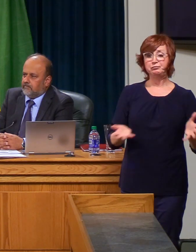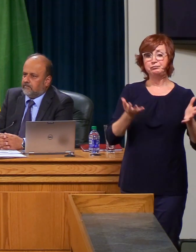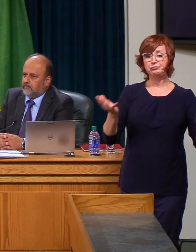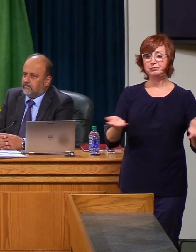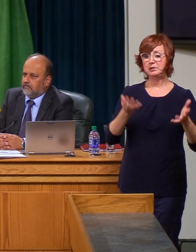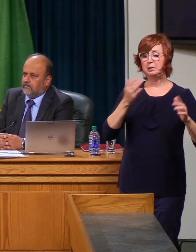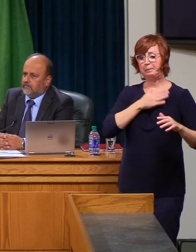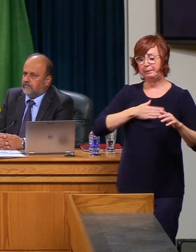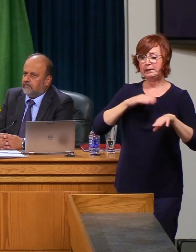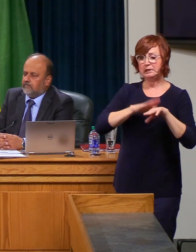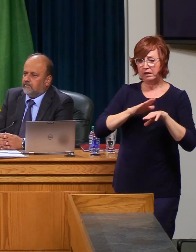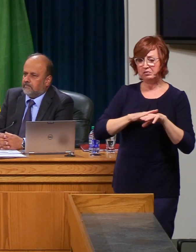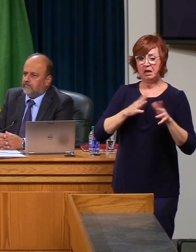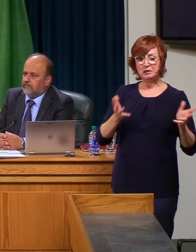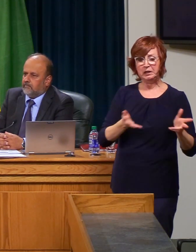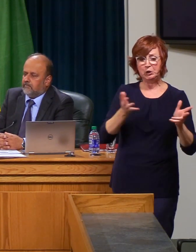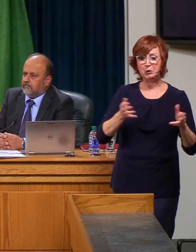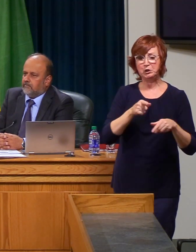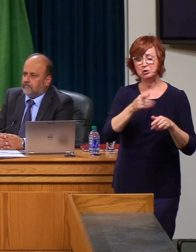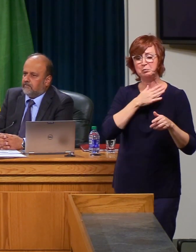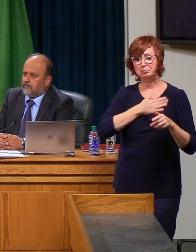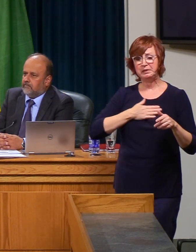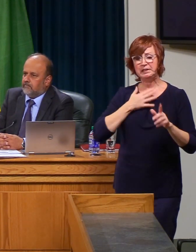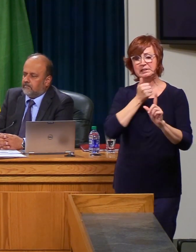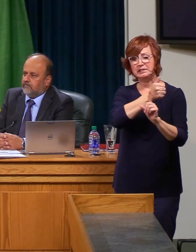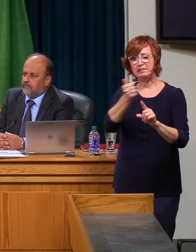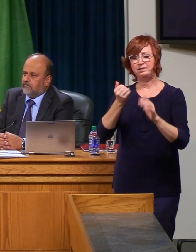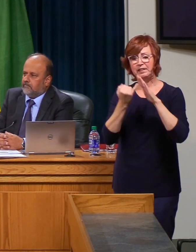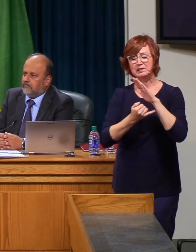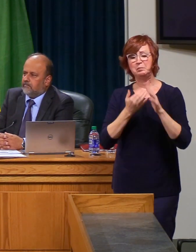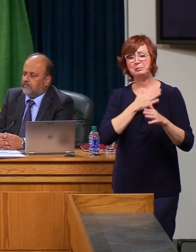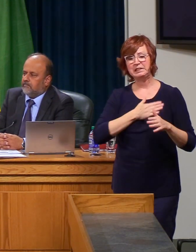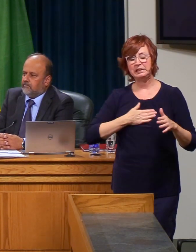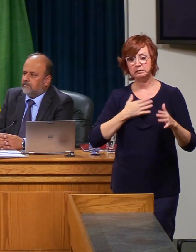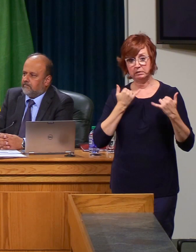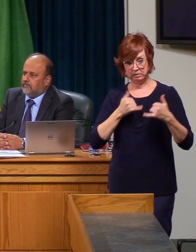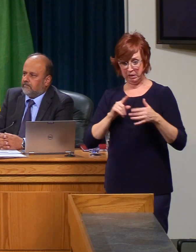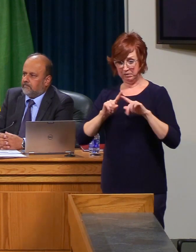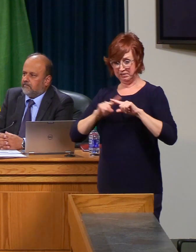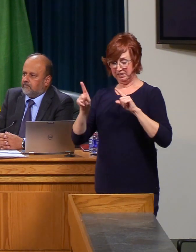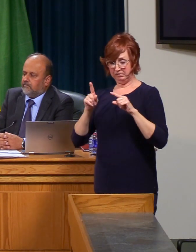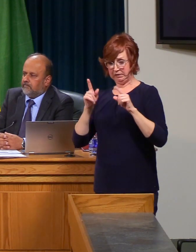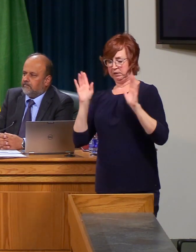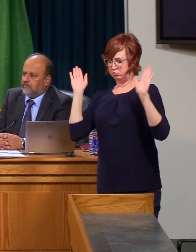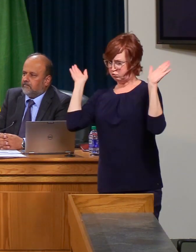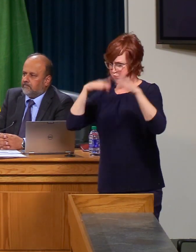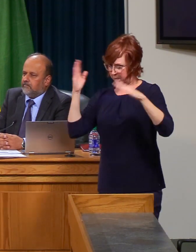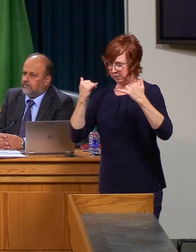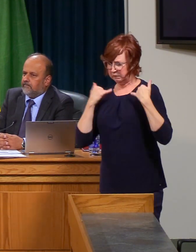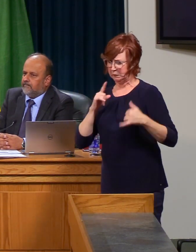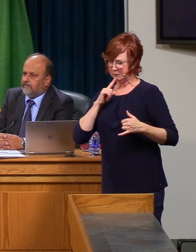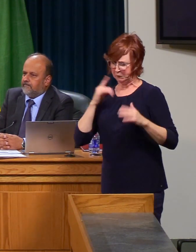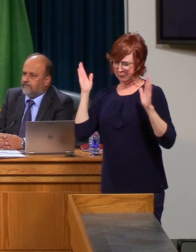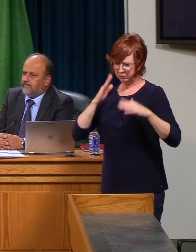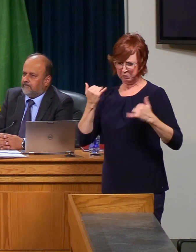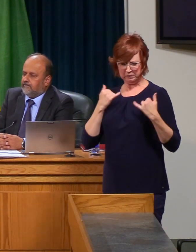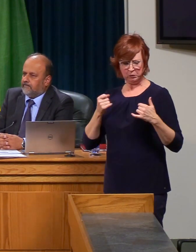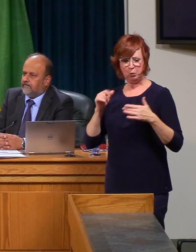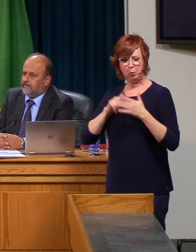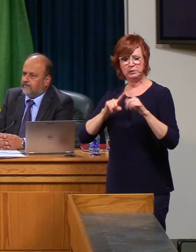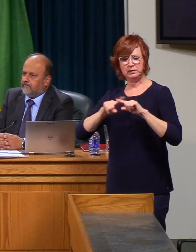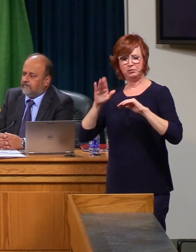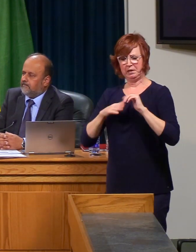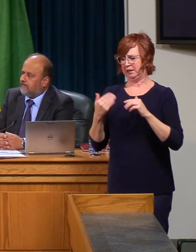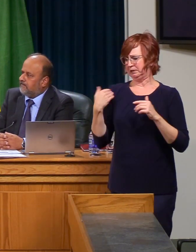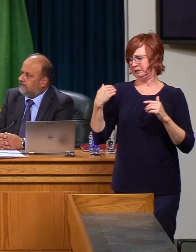only a couple of days ago, whereas now, if you don't do that, you're going to be in serious legal trouble? I just want to be clear about what you're saying today.